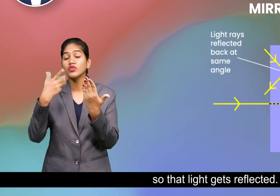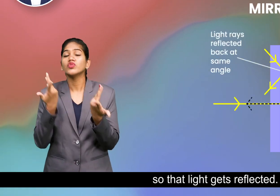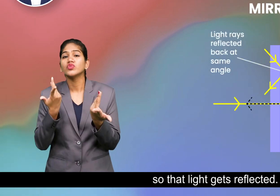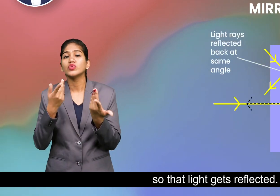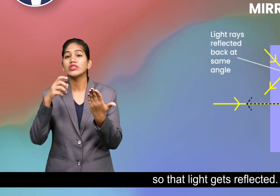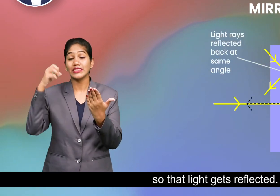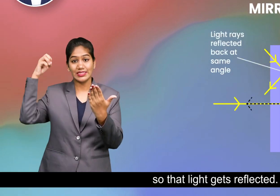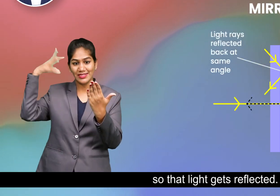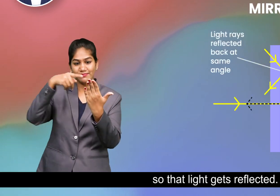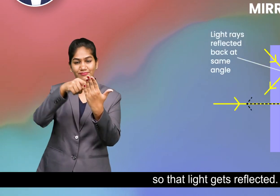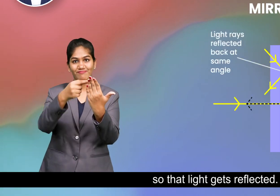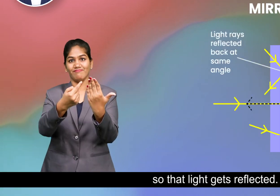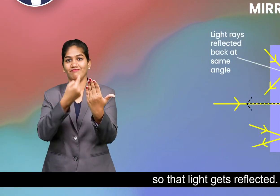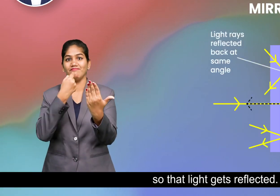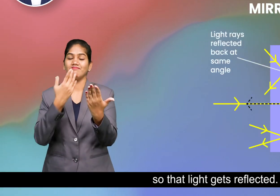gets reflected.